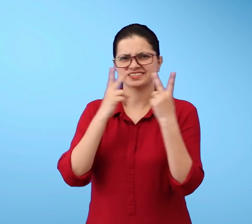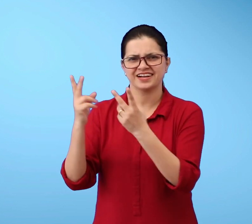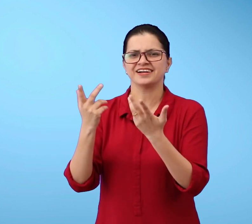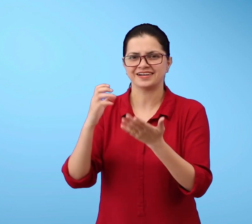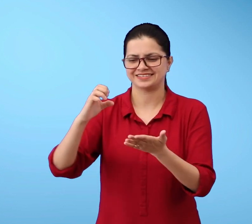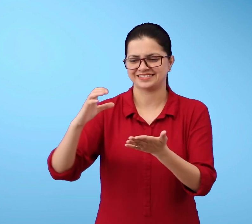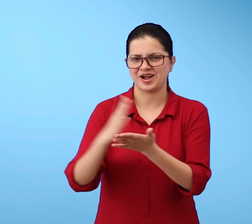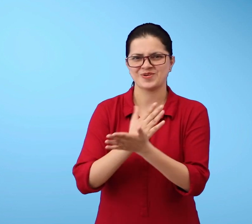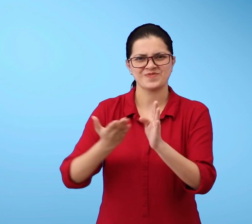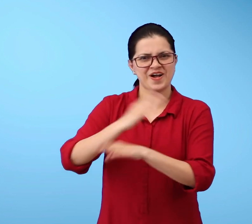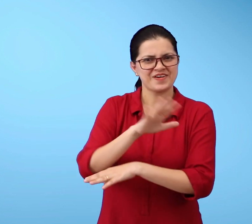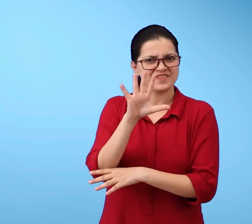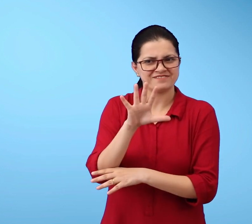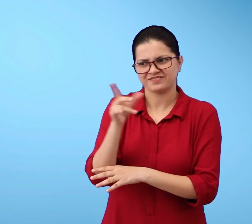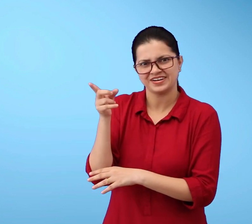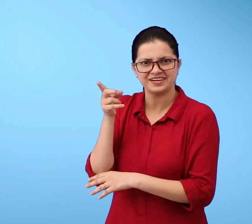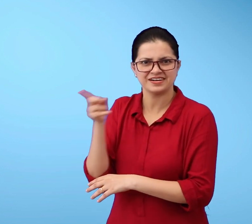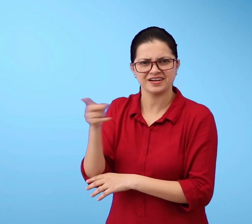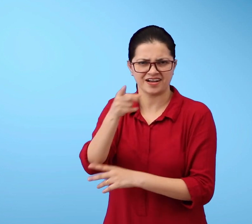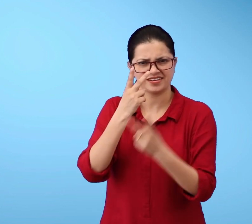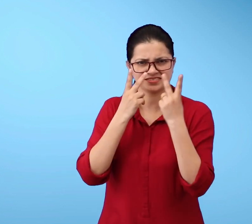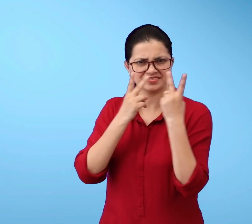As you saw in chapter 5,